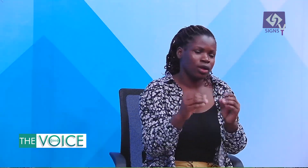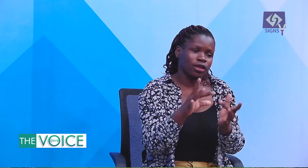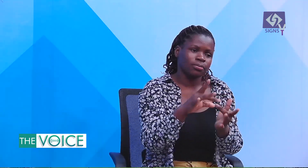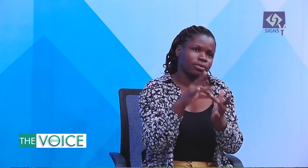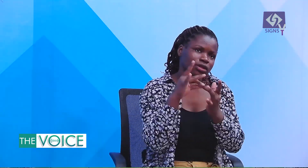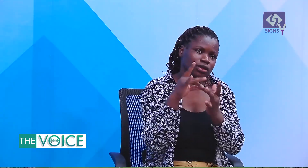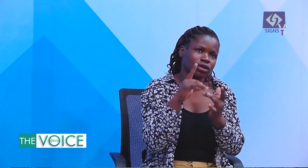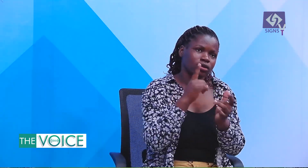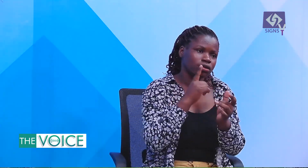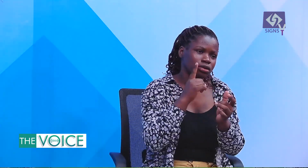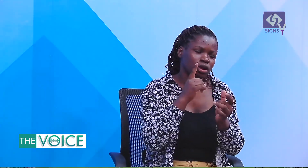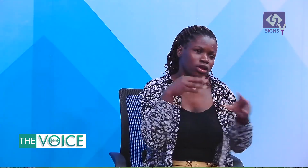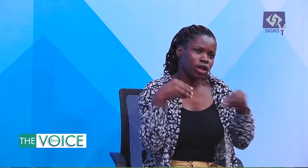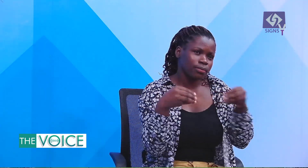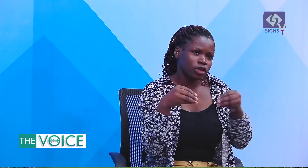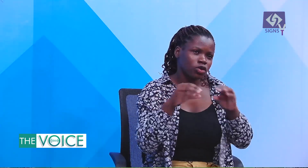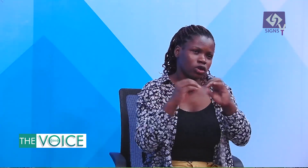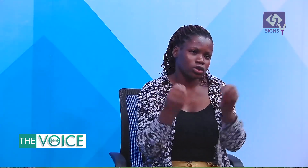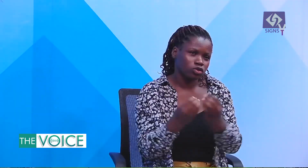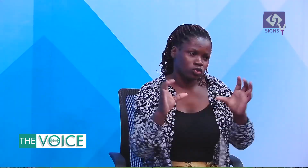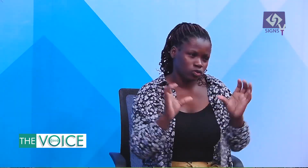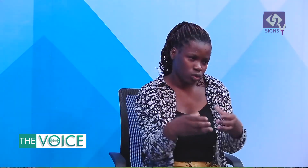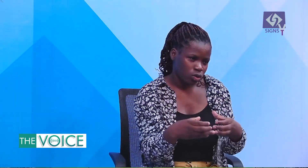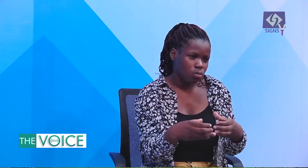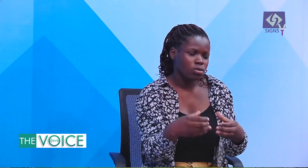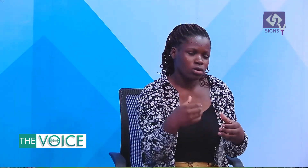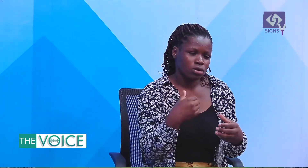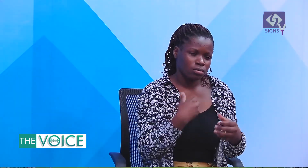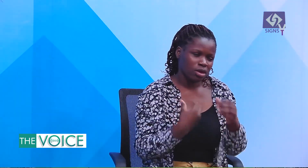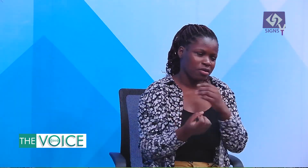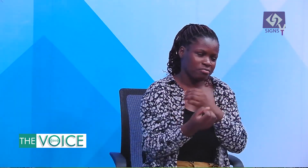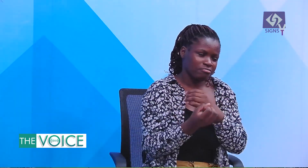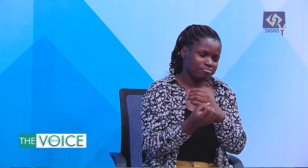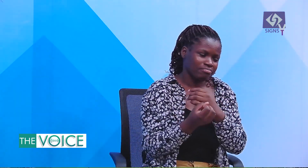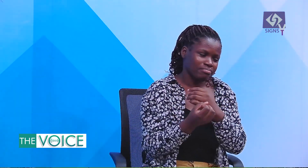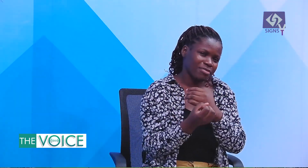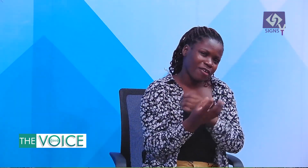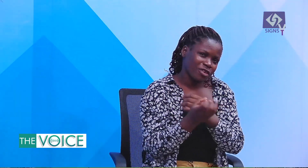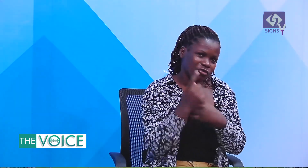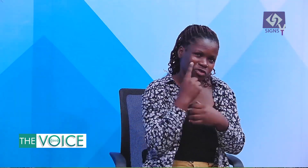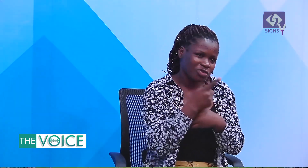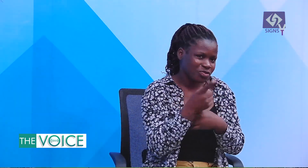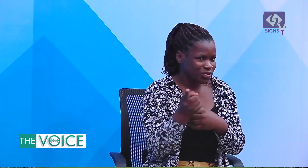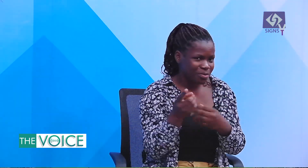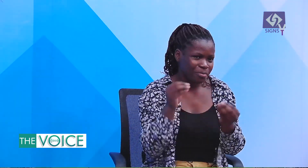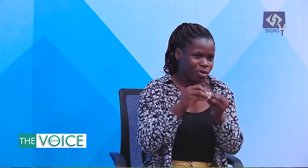government and to other maybe organizations or groups which are working